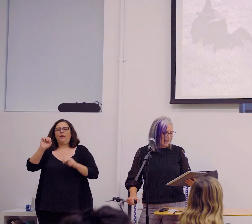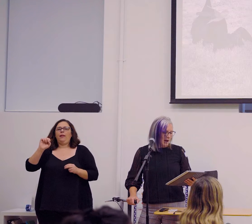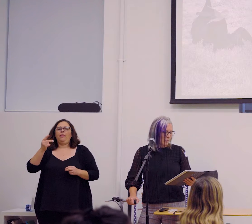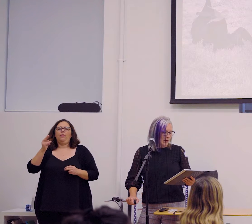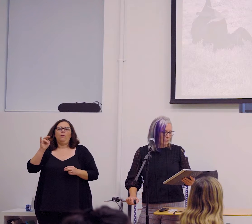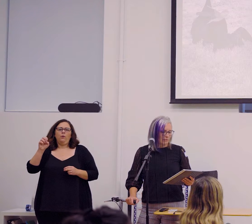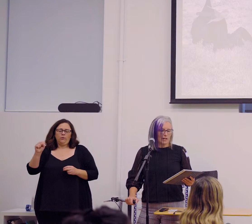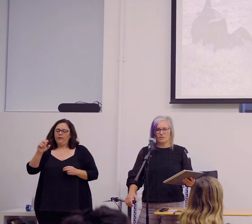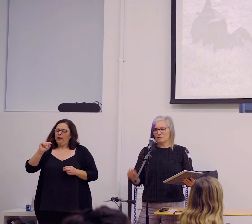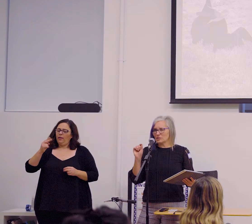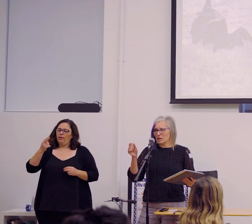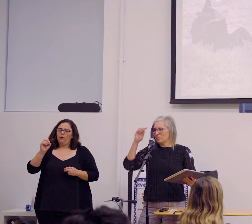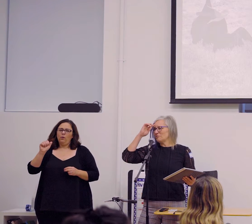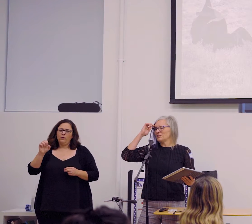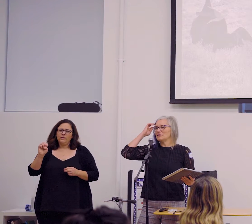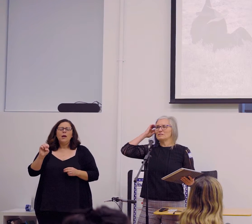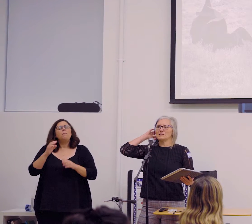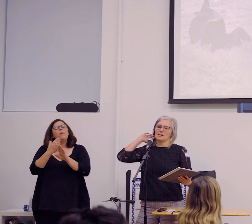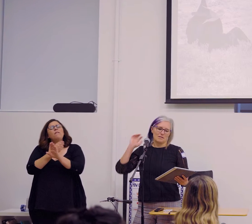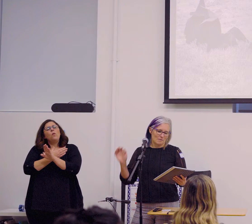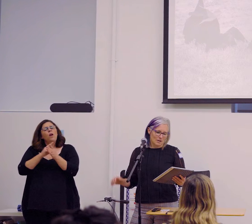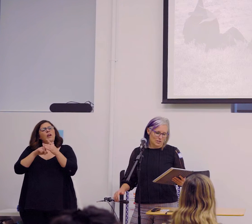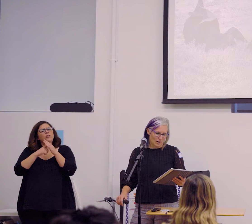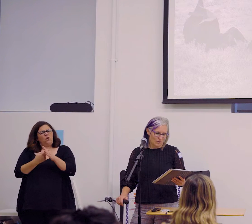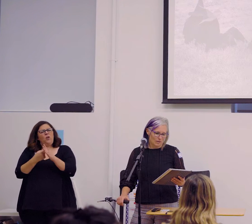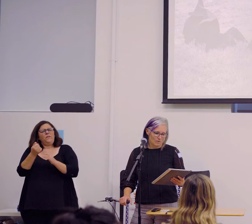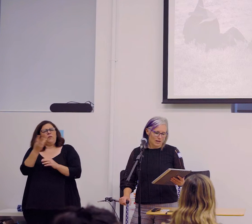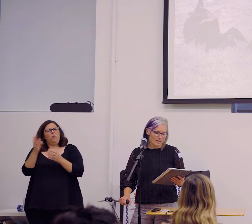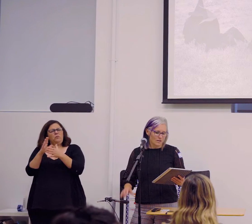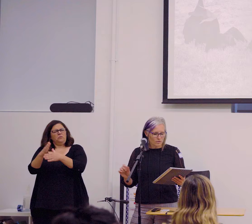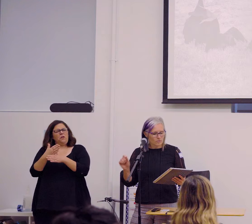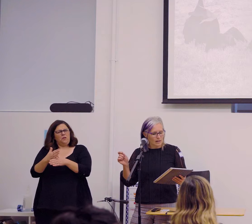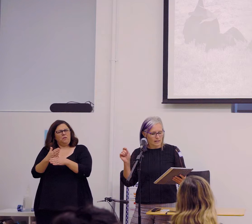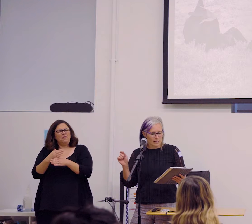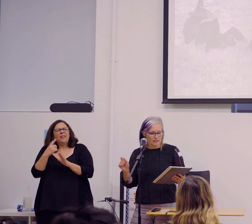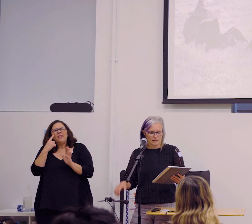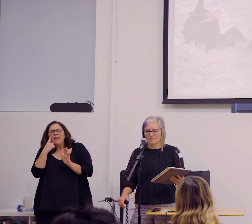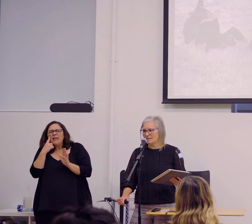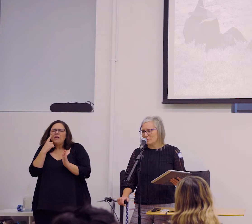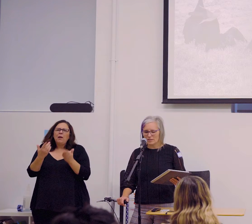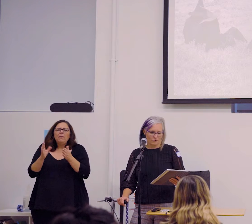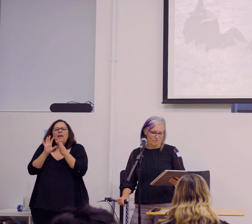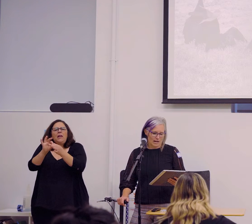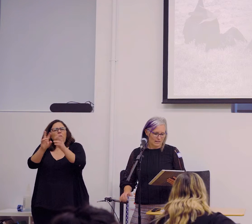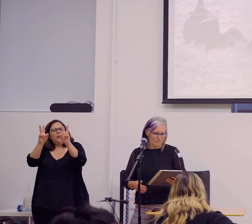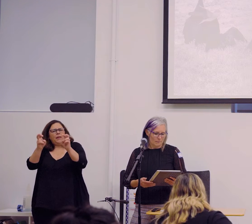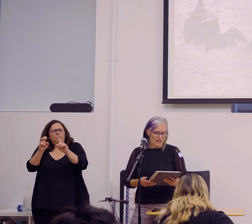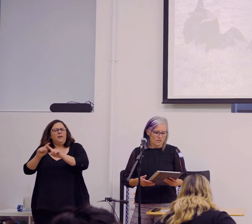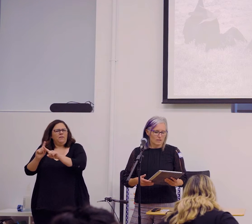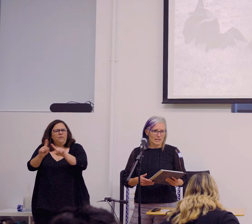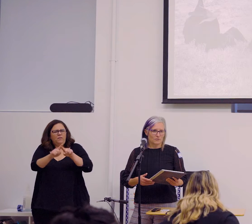ethos. But before I do, there's a couple of things I want to share with you that I think also kind of connect to the theme in different